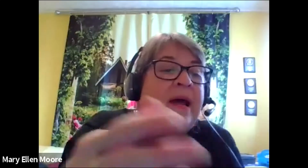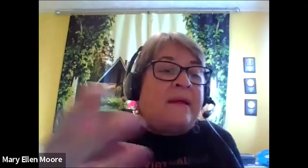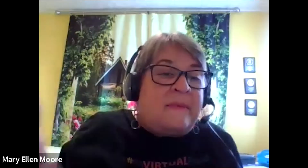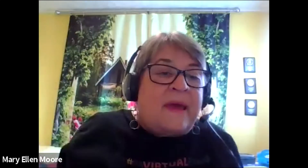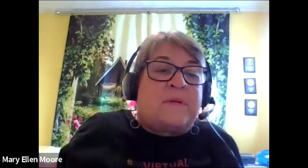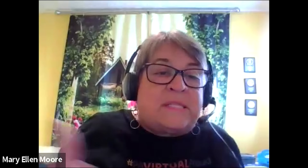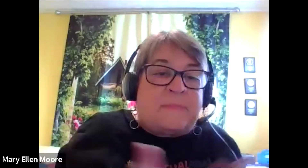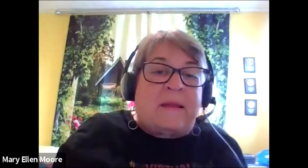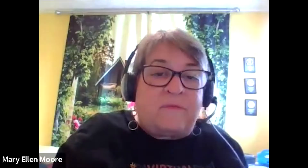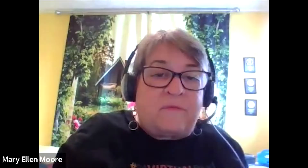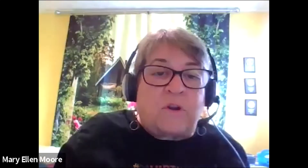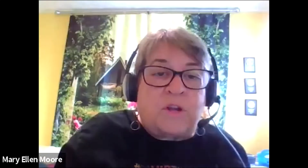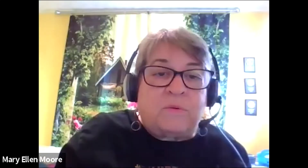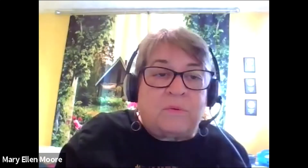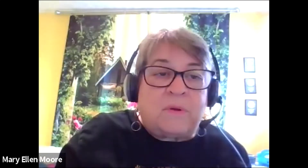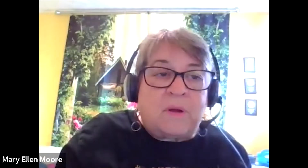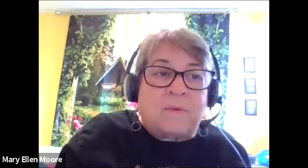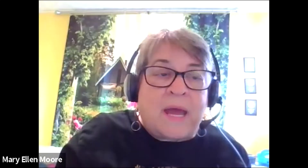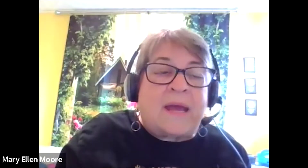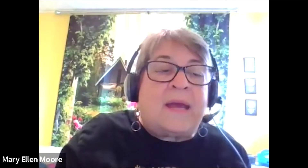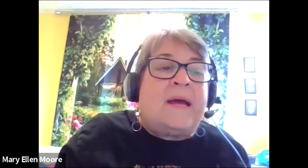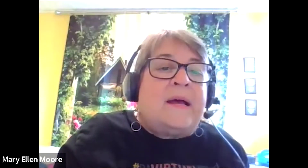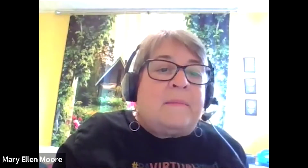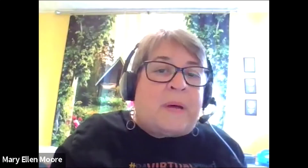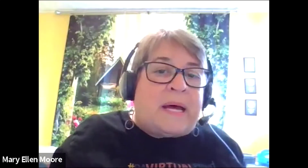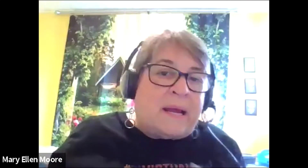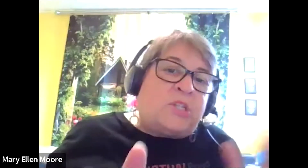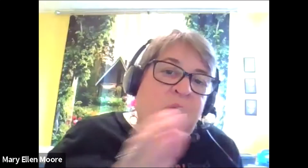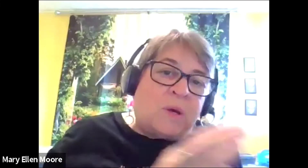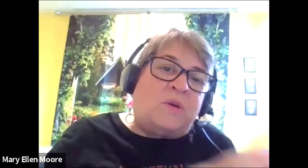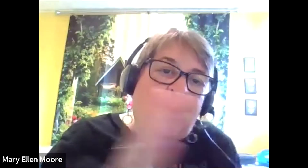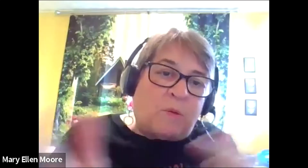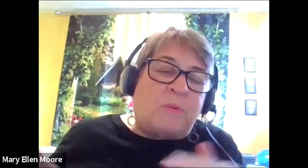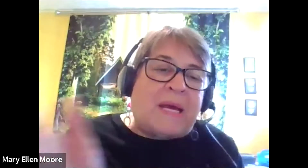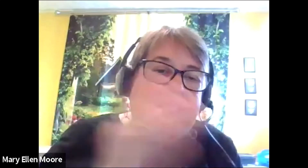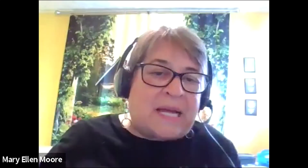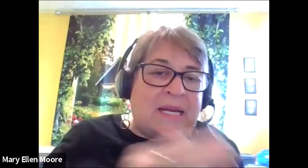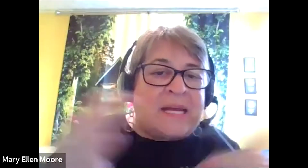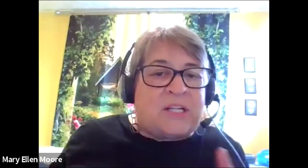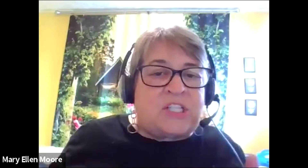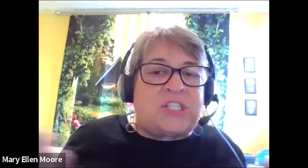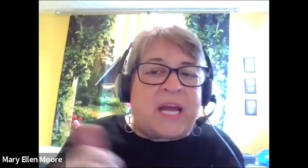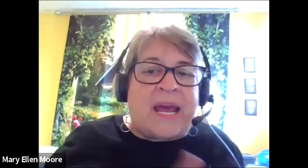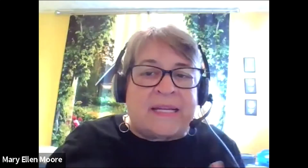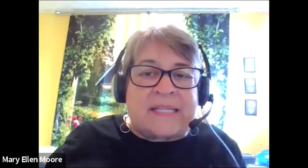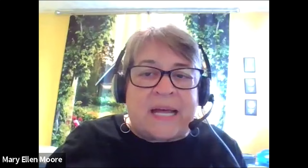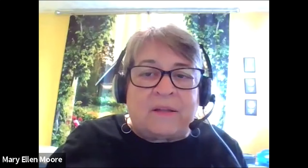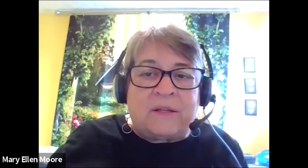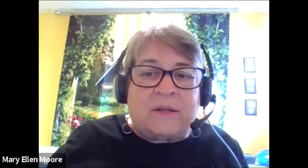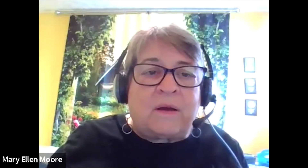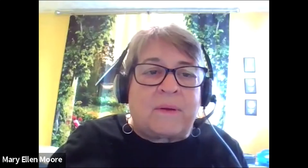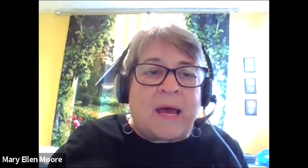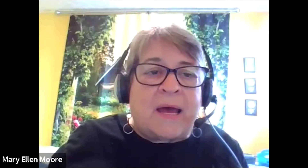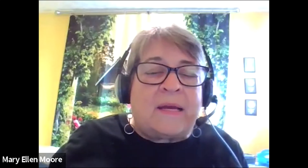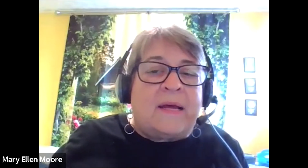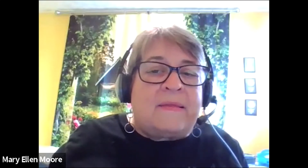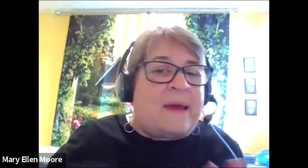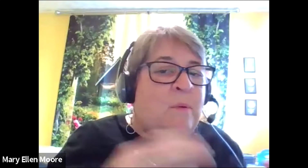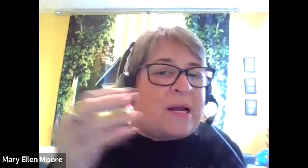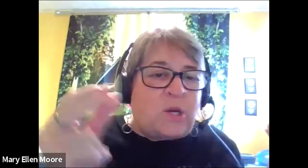and they would spell it for you. Okay. But I'm showing you both ways, sign English, ASL. Okay. They want it quick